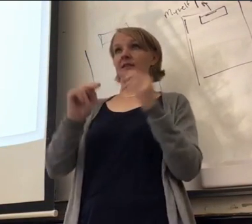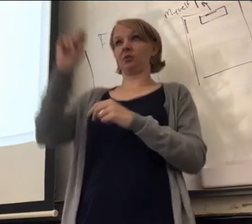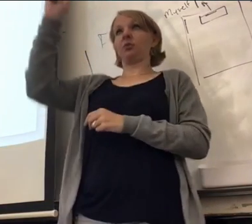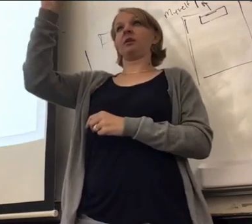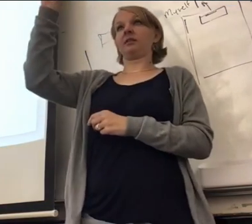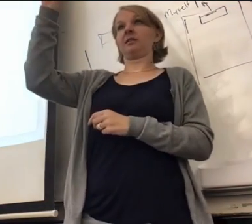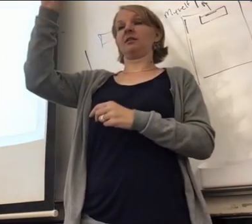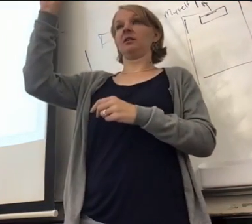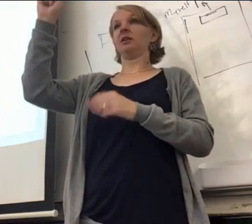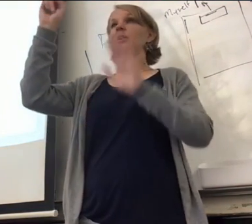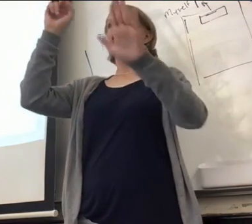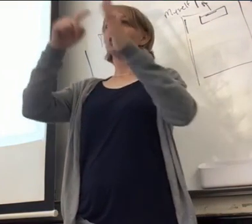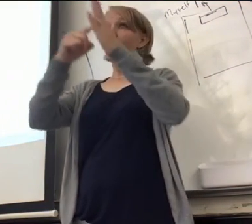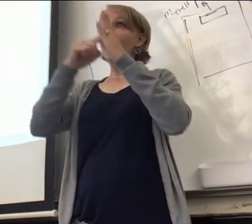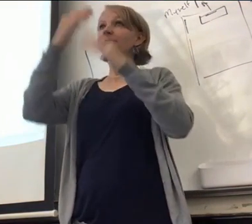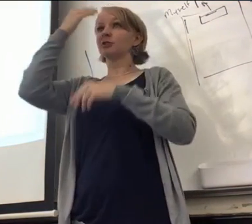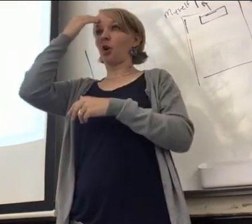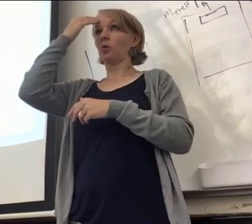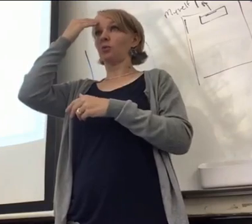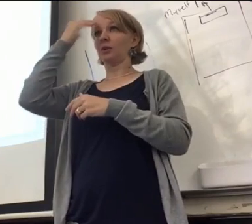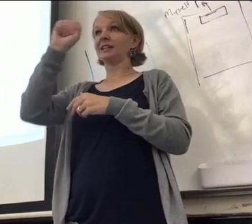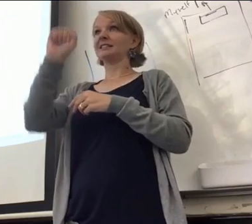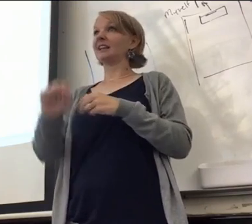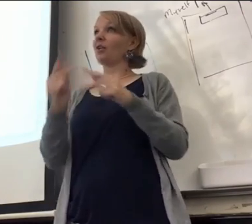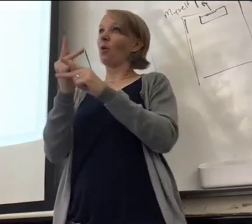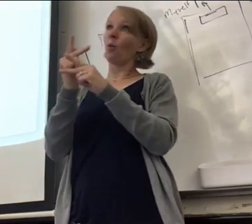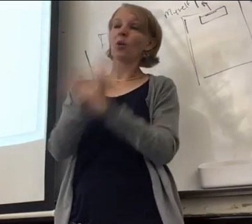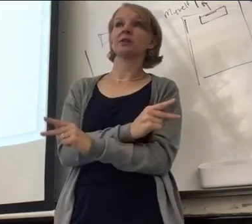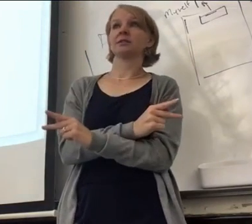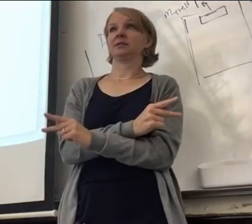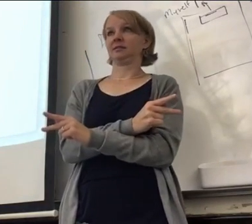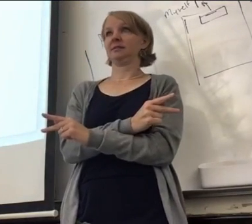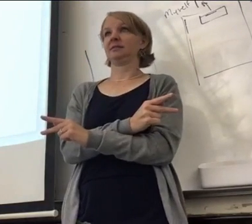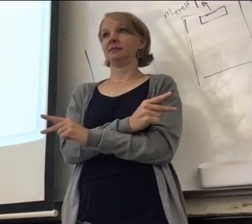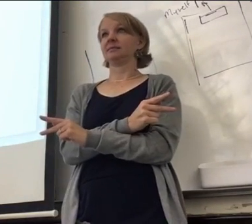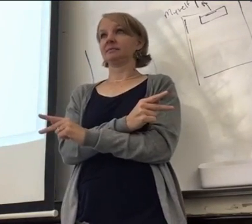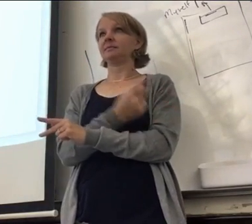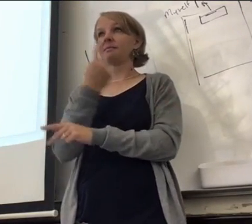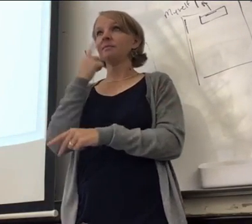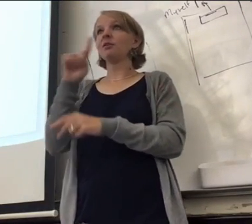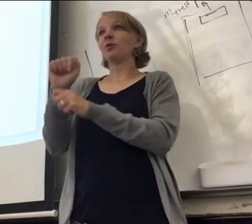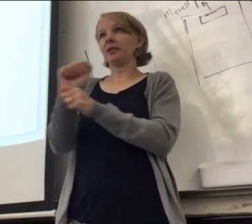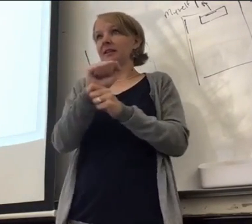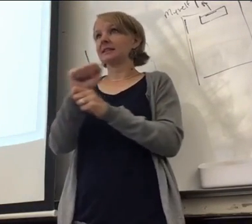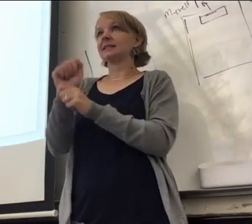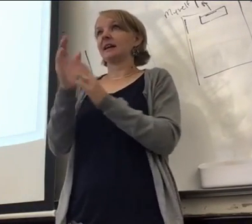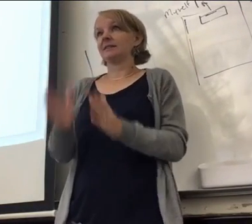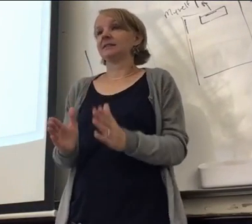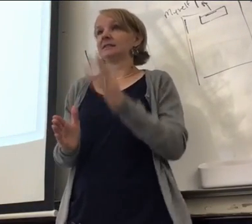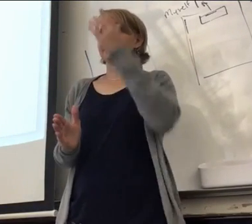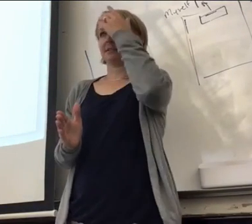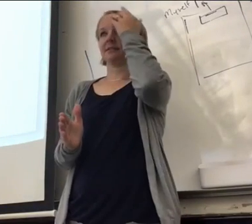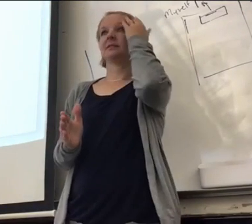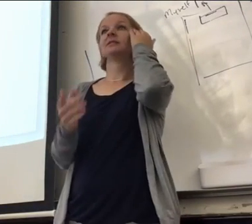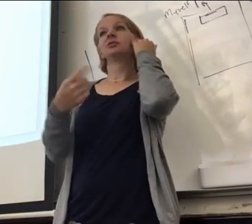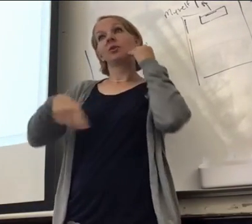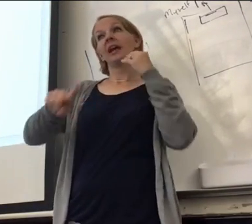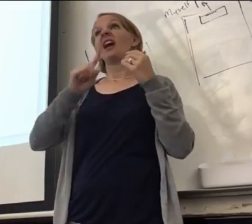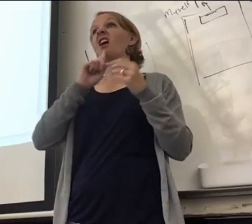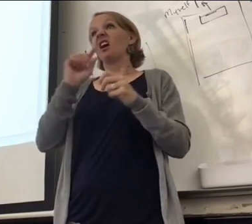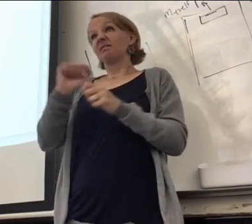slaves. So make sure again you know much worse for these slaves, and these are definitely still going to be